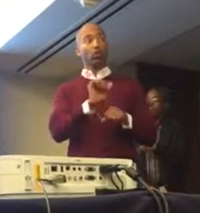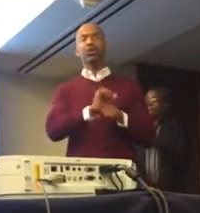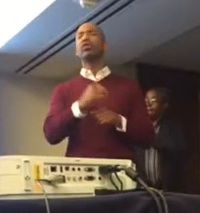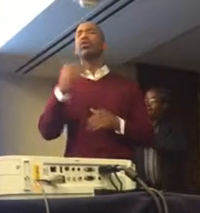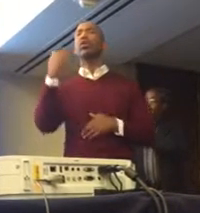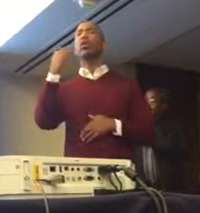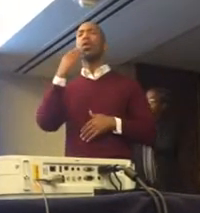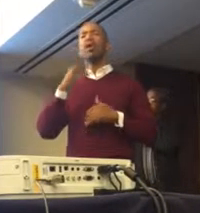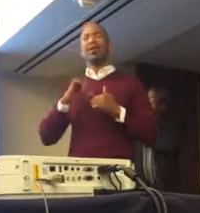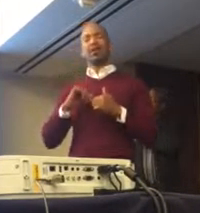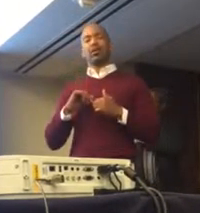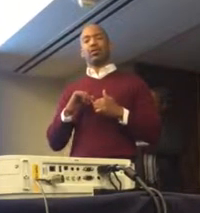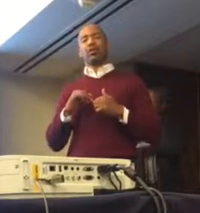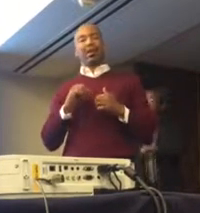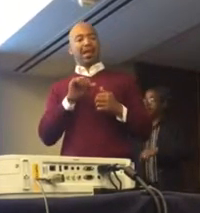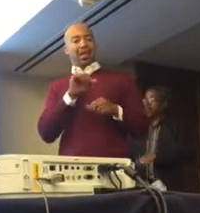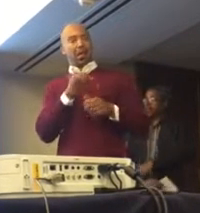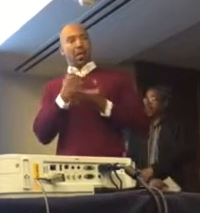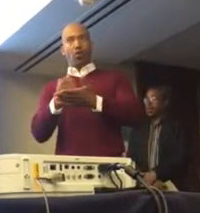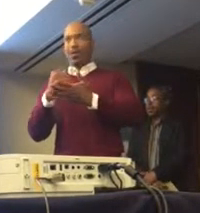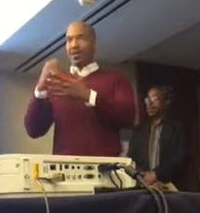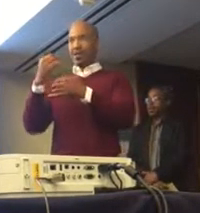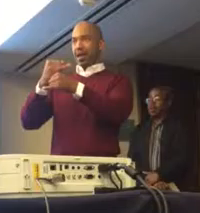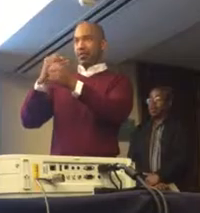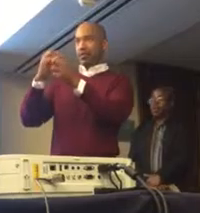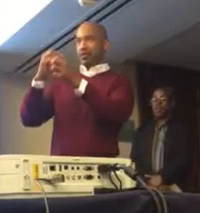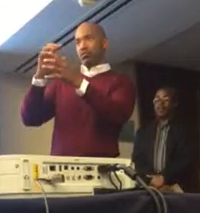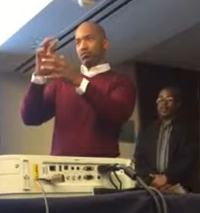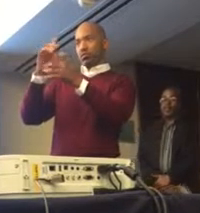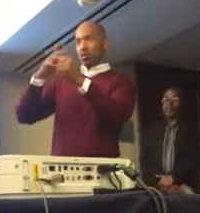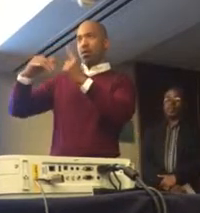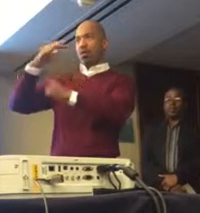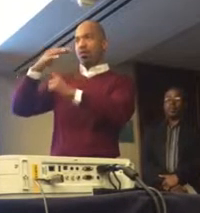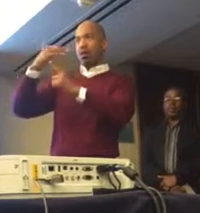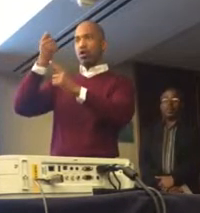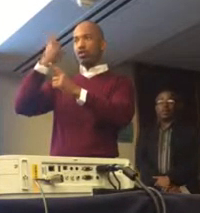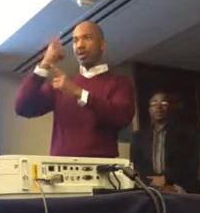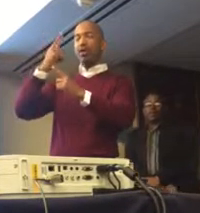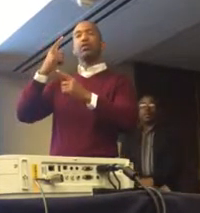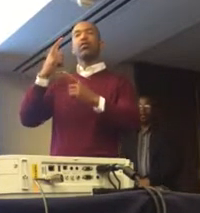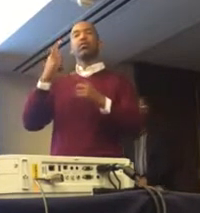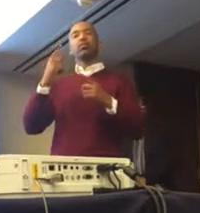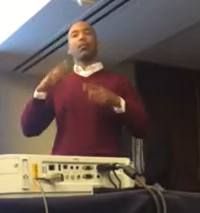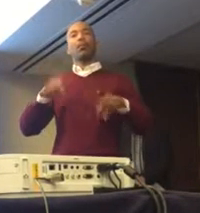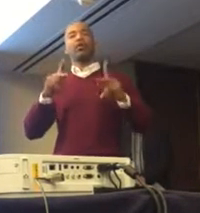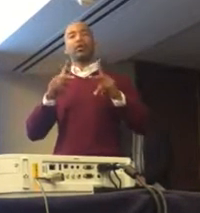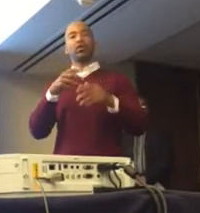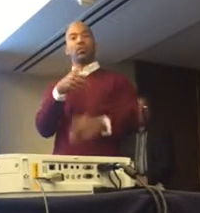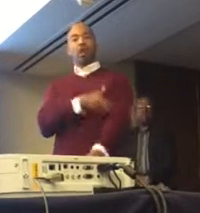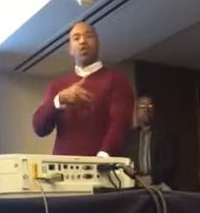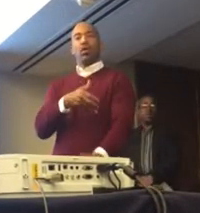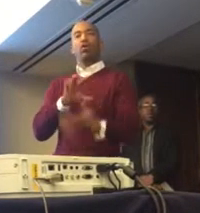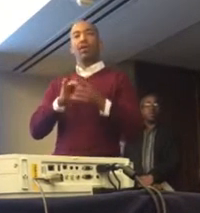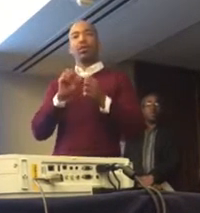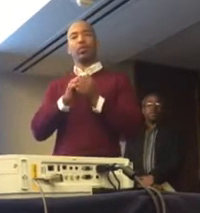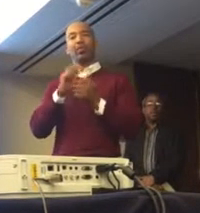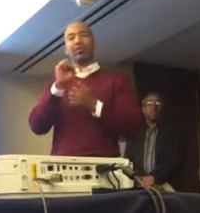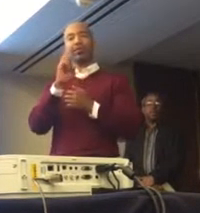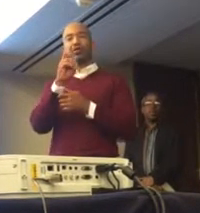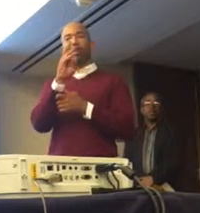of helping the campus to understand is talking about privilege and power, specifically as it is around sexuality and gender. And it's a